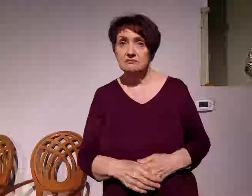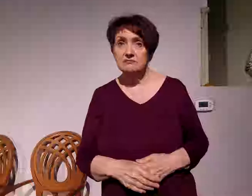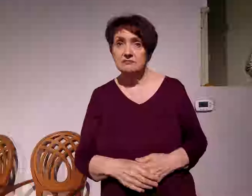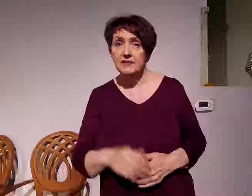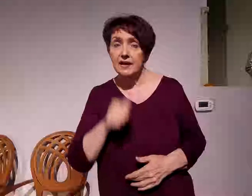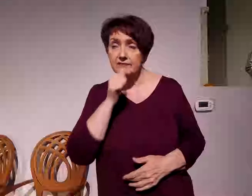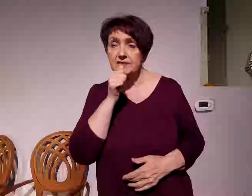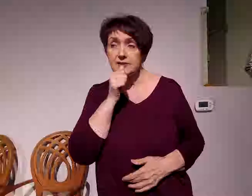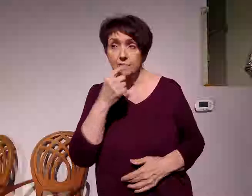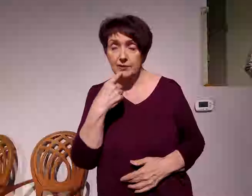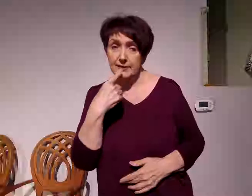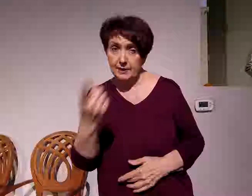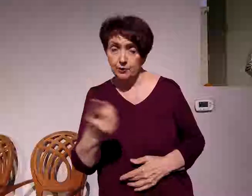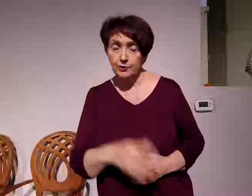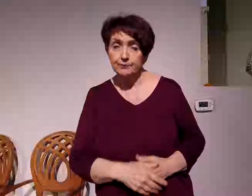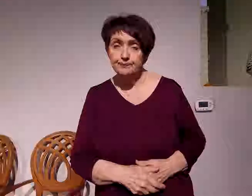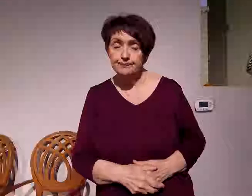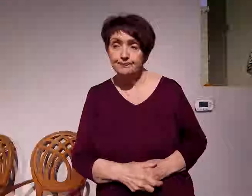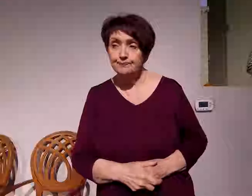I got a secret for you.